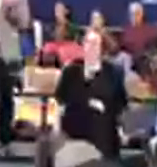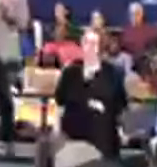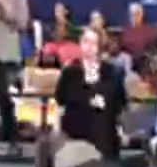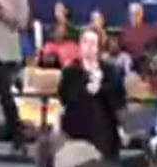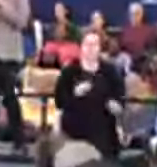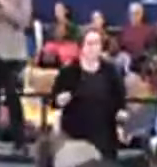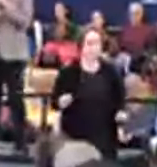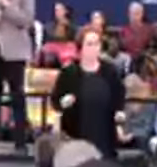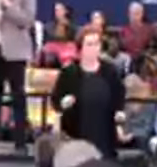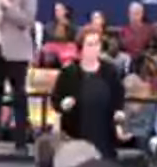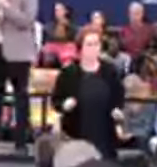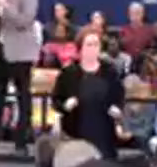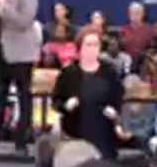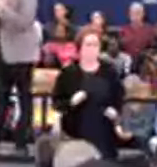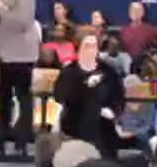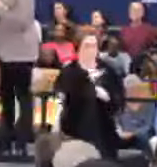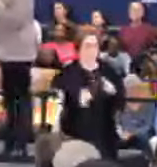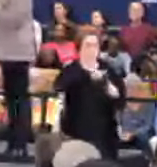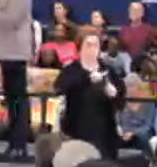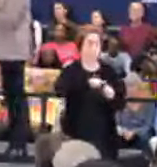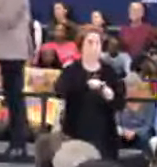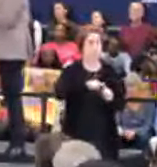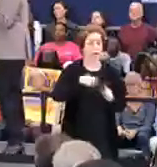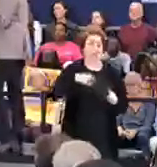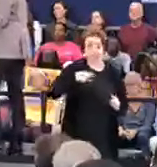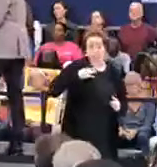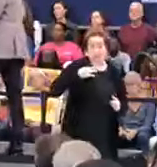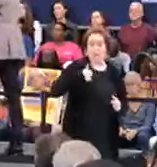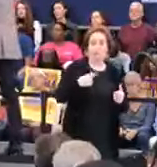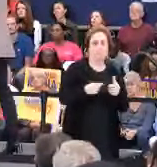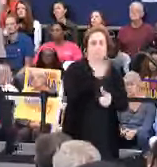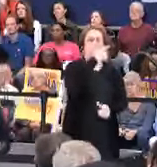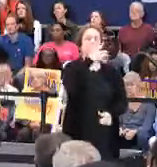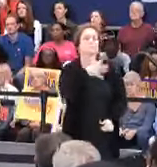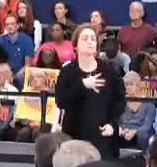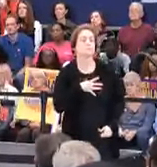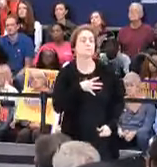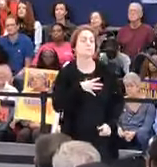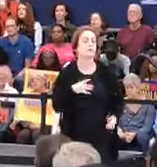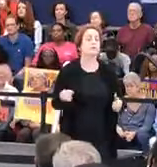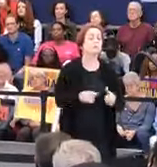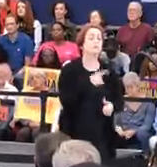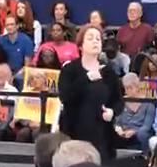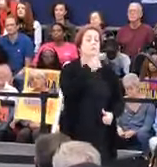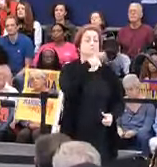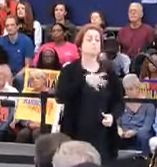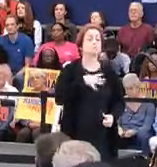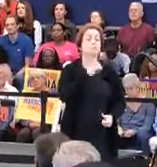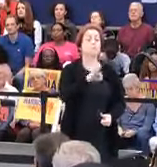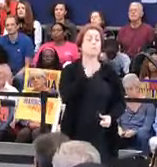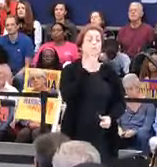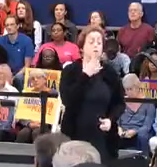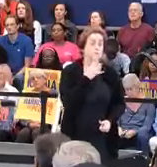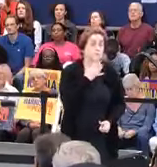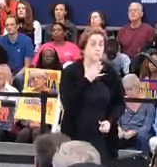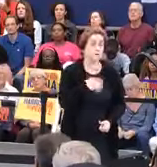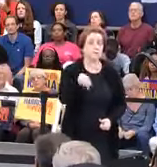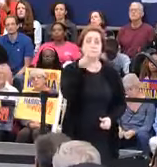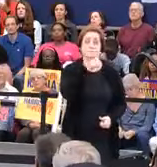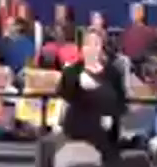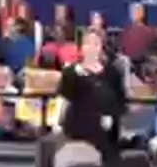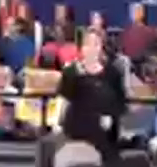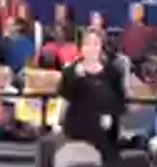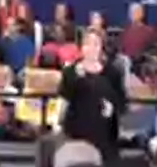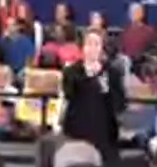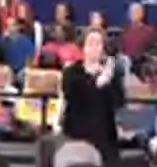safety. When I was elected as the first woman and the first woman of color to be a district attorney in a state of 40 million